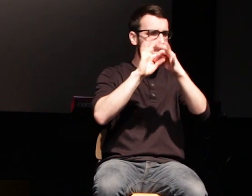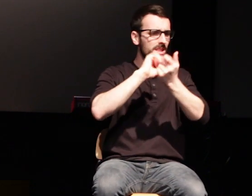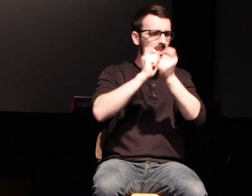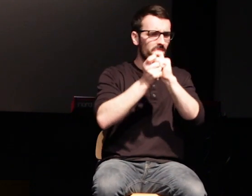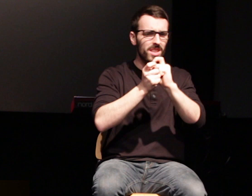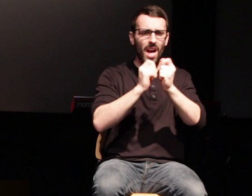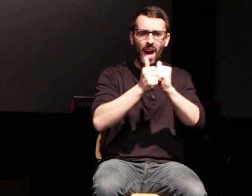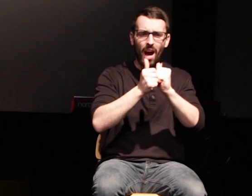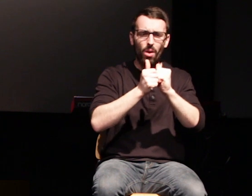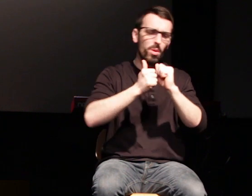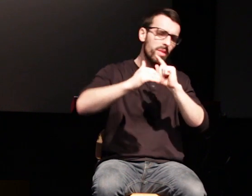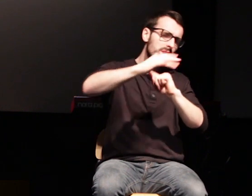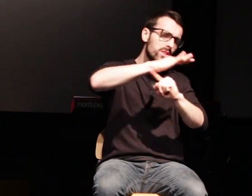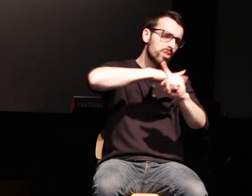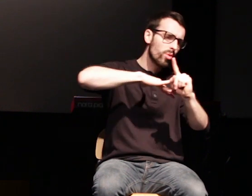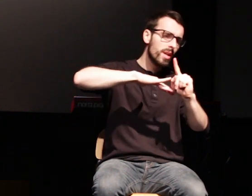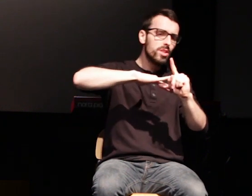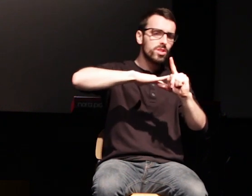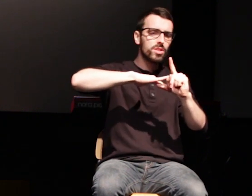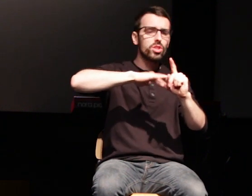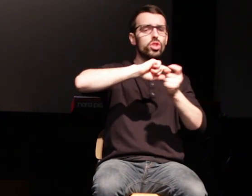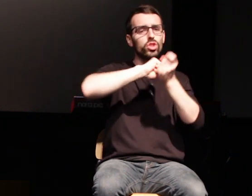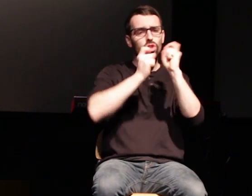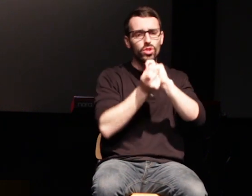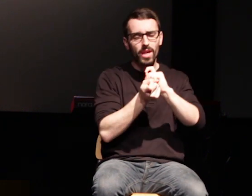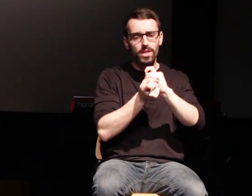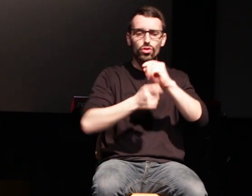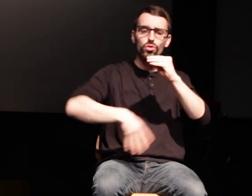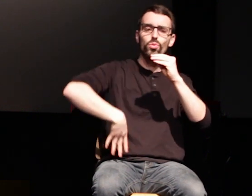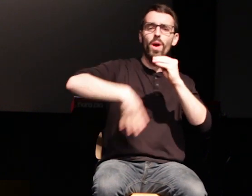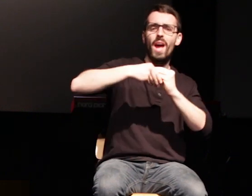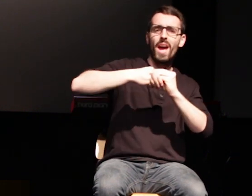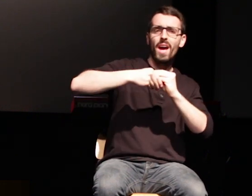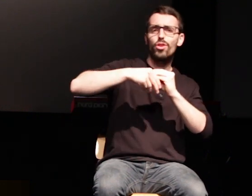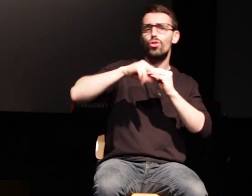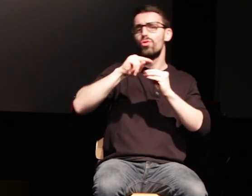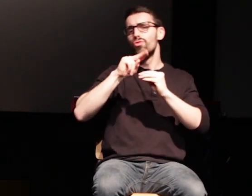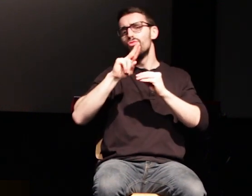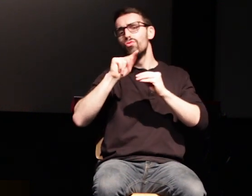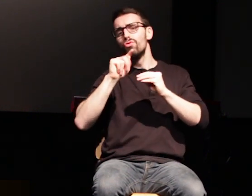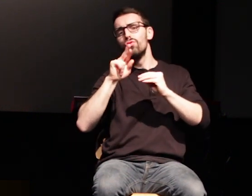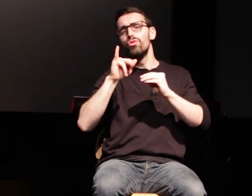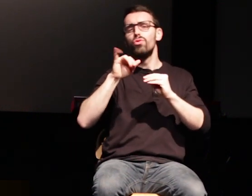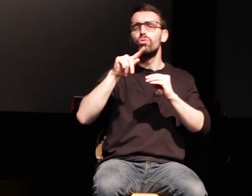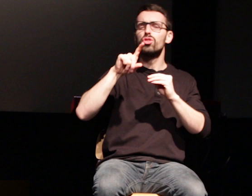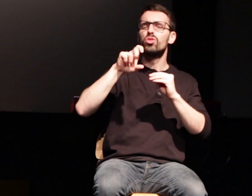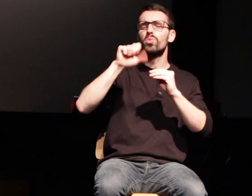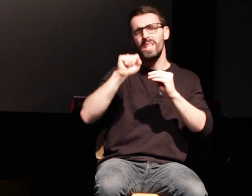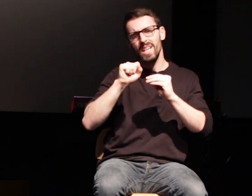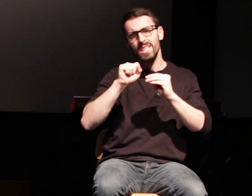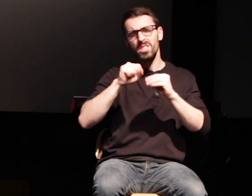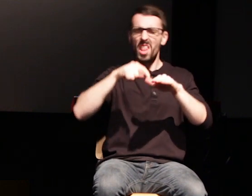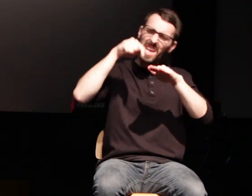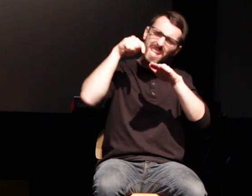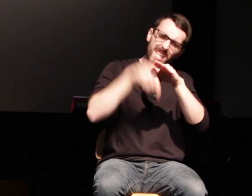conditions around us to add nutrients and depth and quality to our hearts?